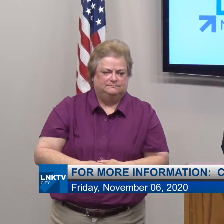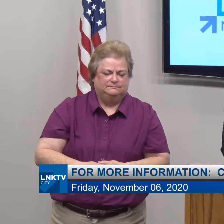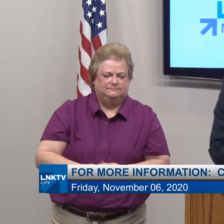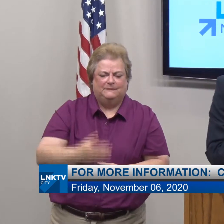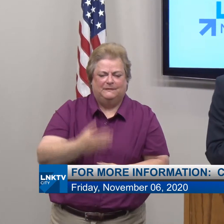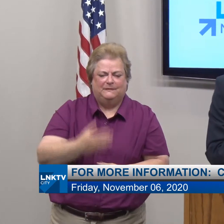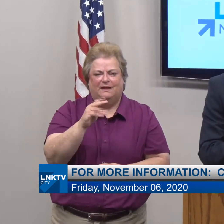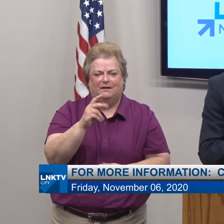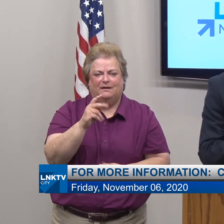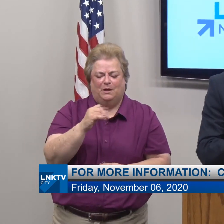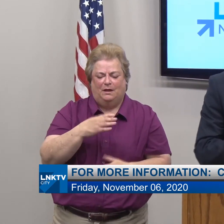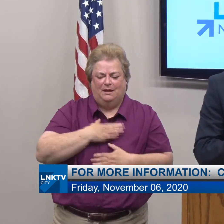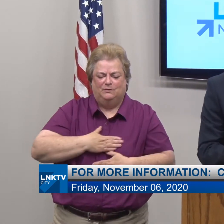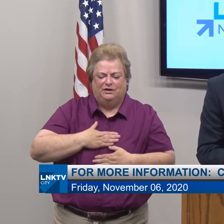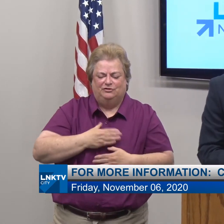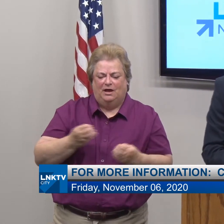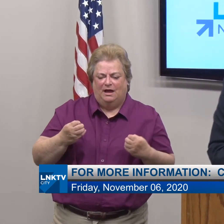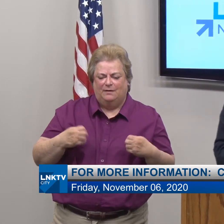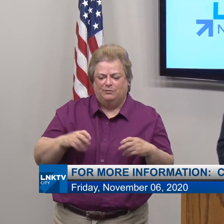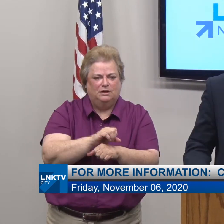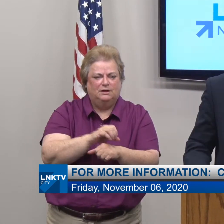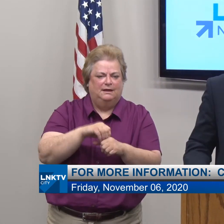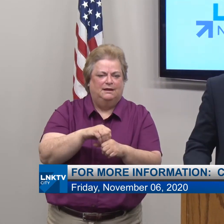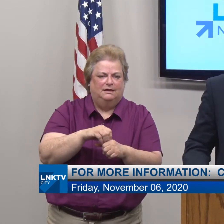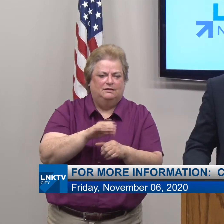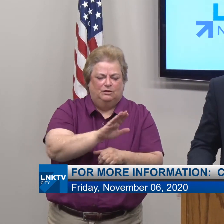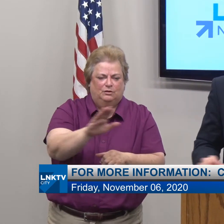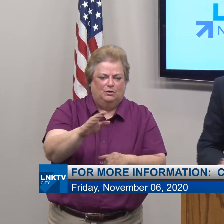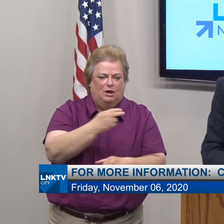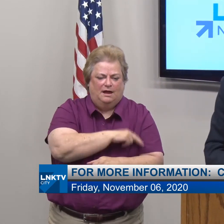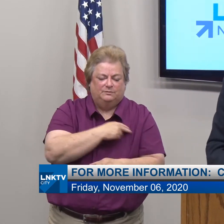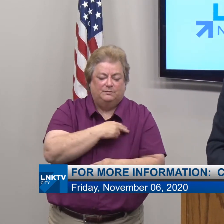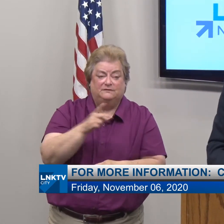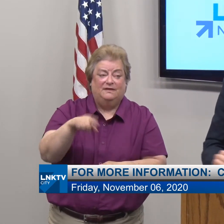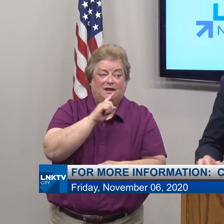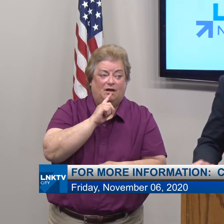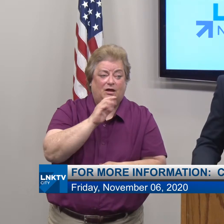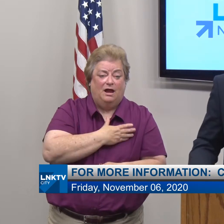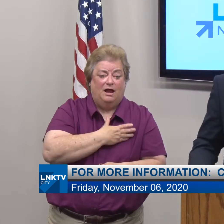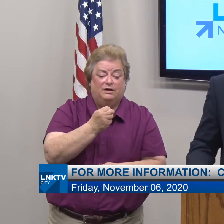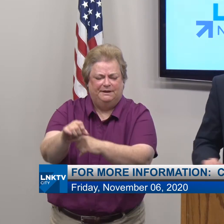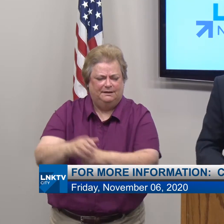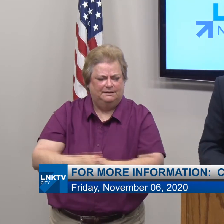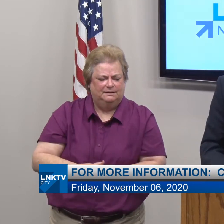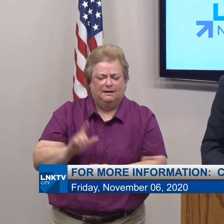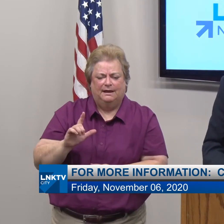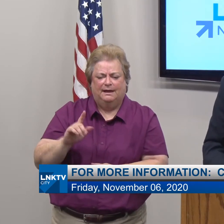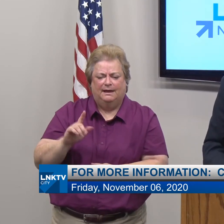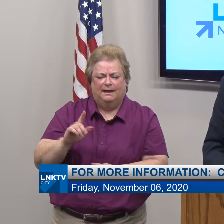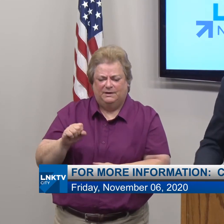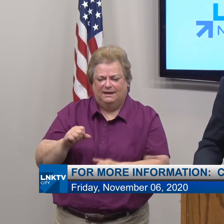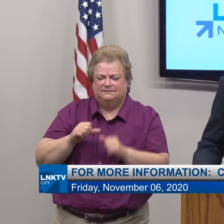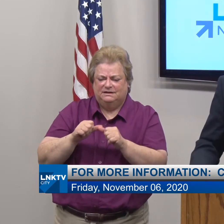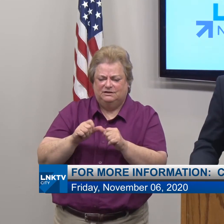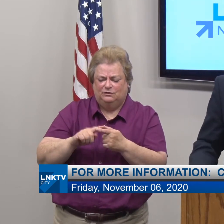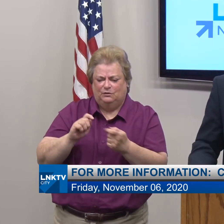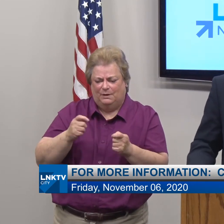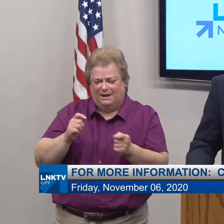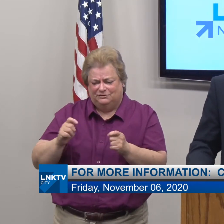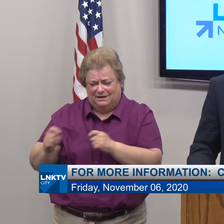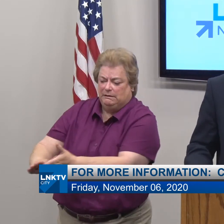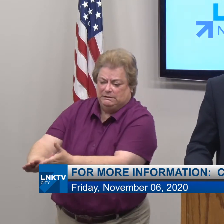Thank you, Mayor. I appreciate the opportunity. As healthcare workers are, they are here. Things change very. LPS continue coverings during recess